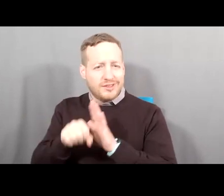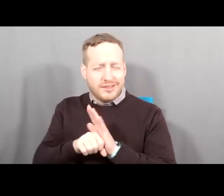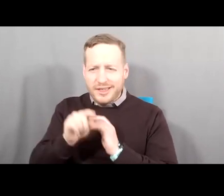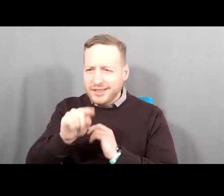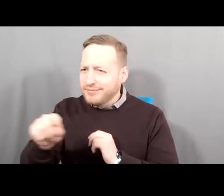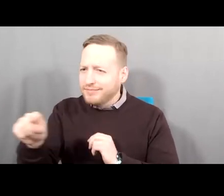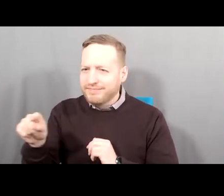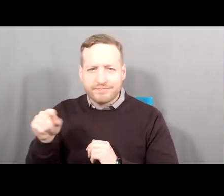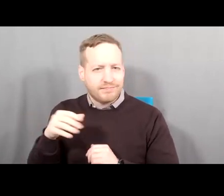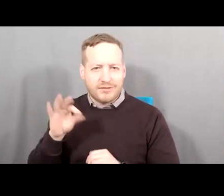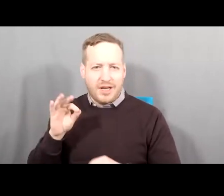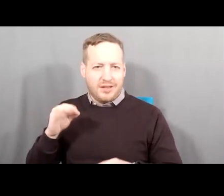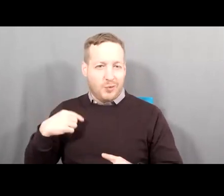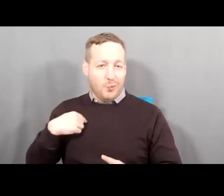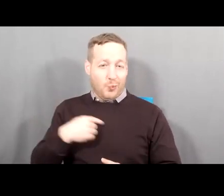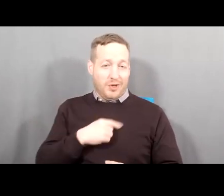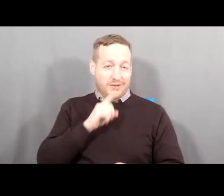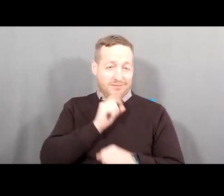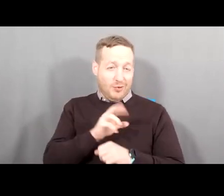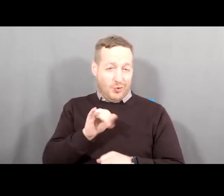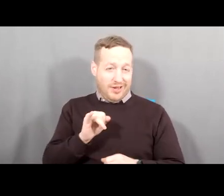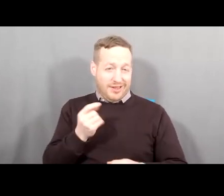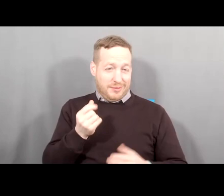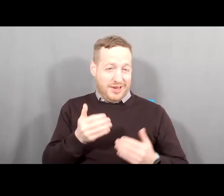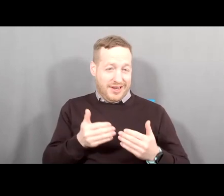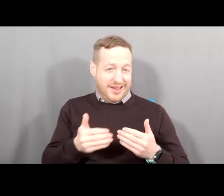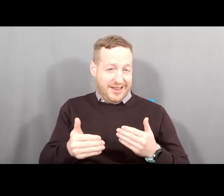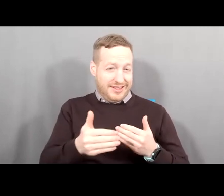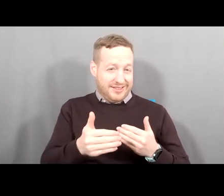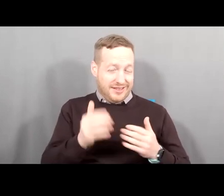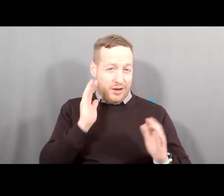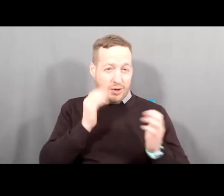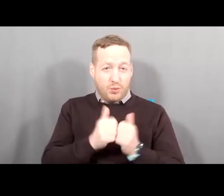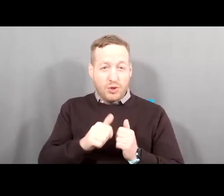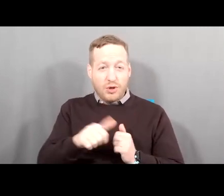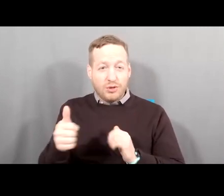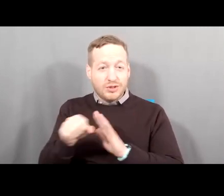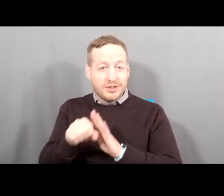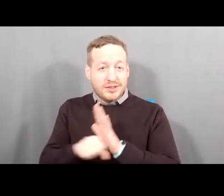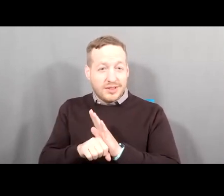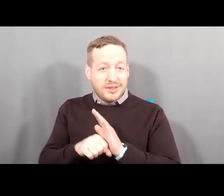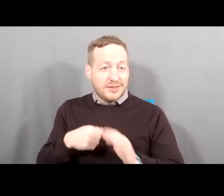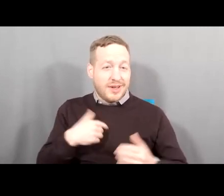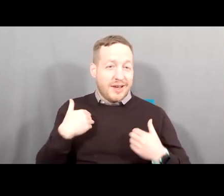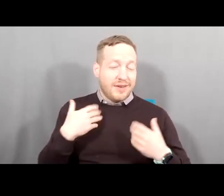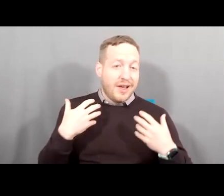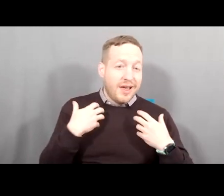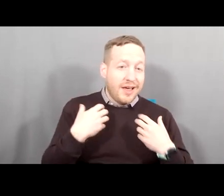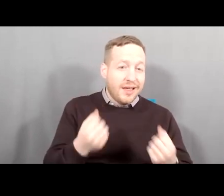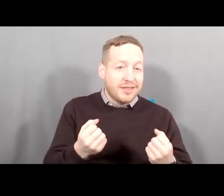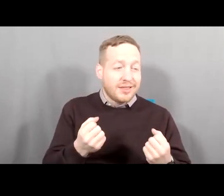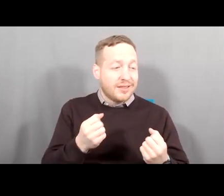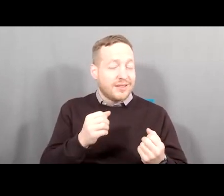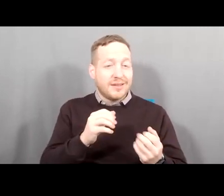of hearing. He was starting to contact other states and finding that Rhode Island is actually a little bit ahead of some of the